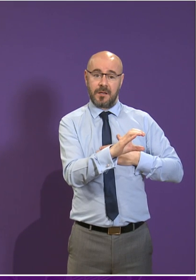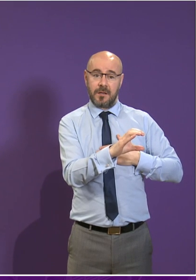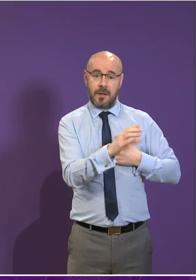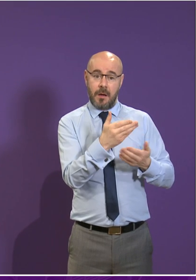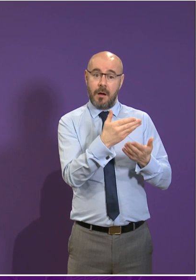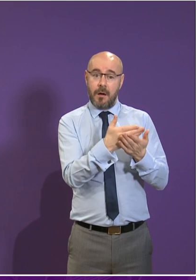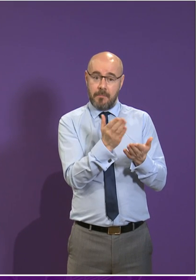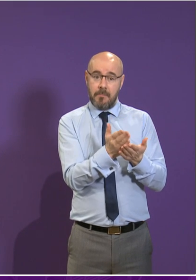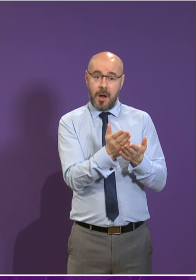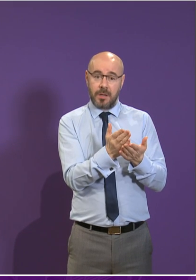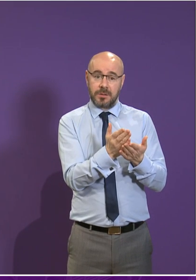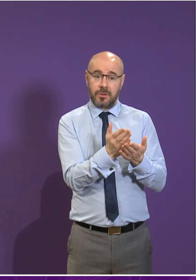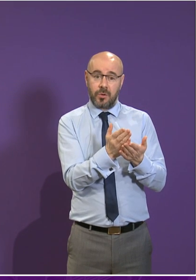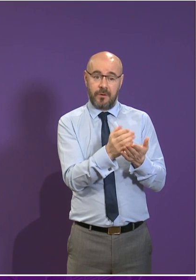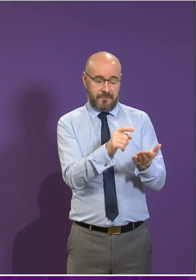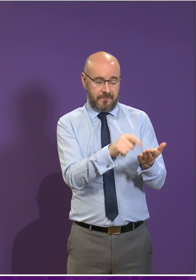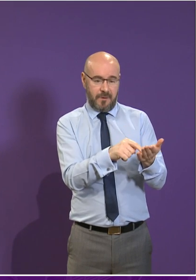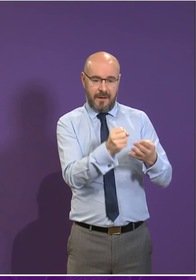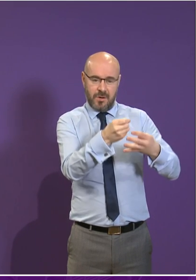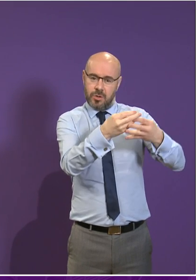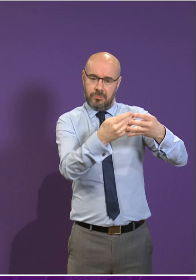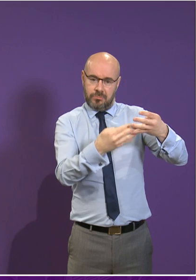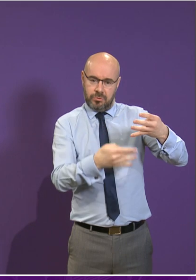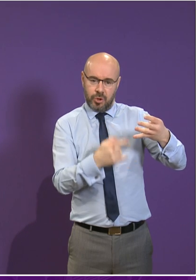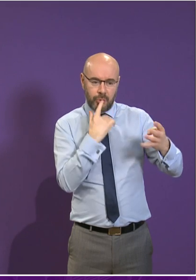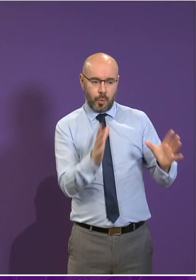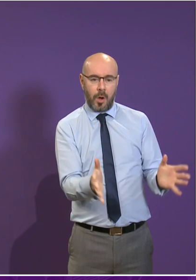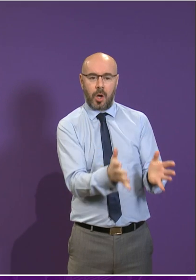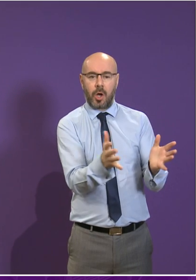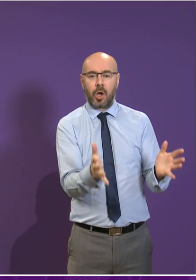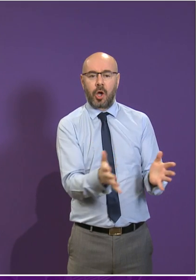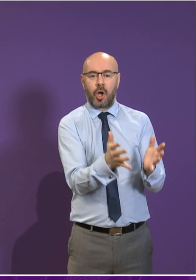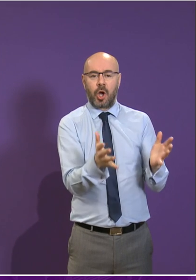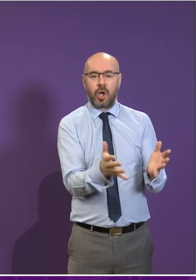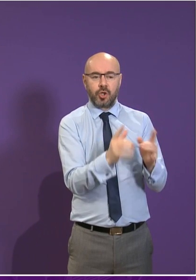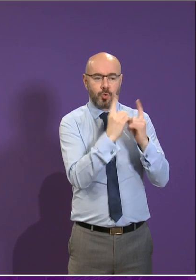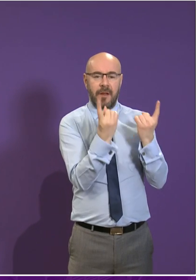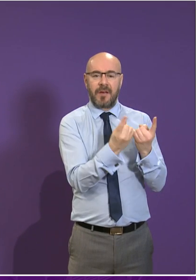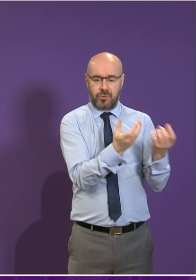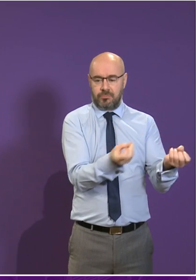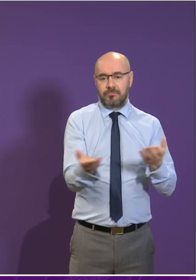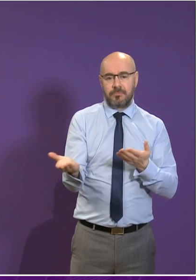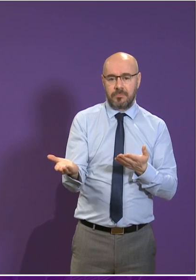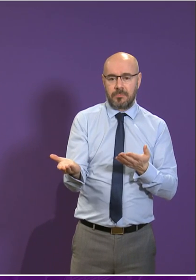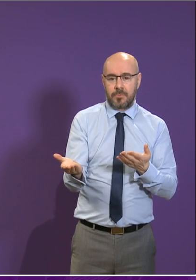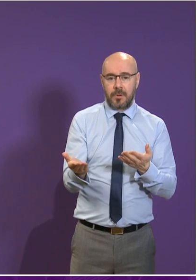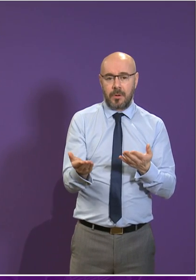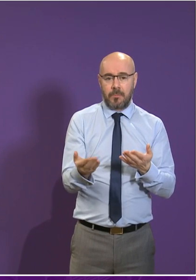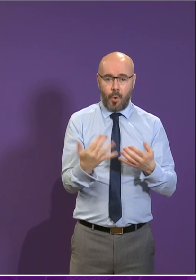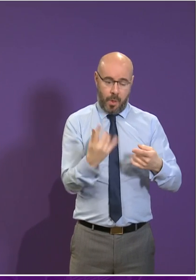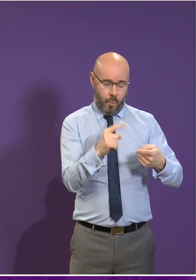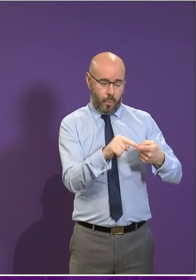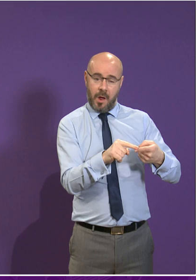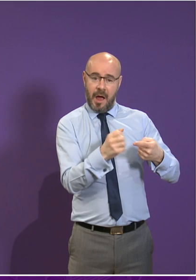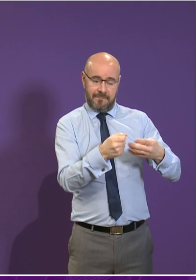is part of the suite of things that will encourage them to do it, but it's not the only one. And if we were to,